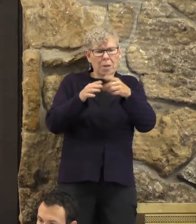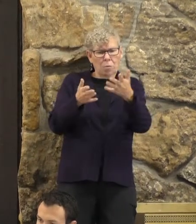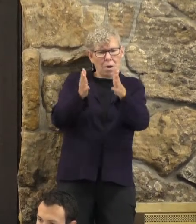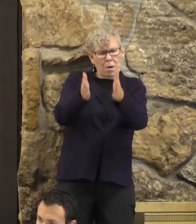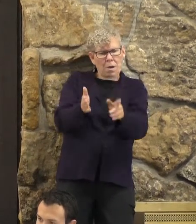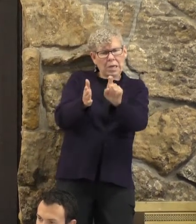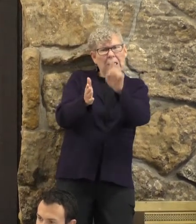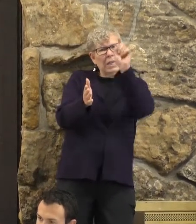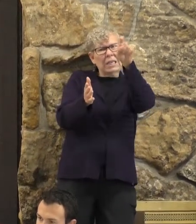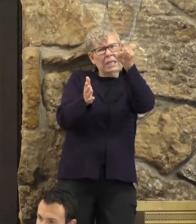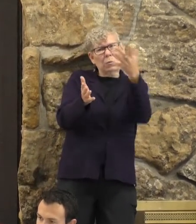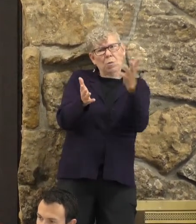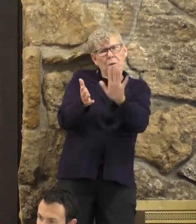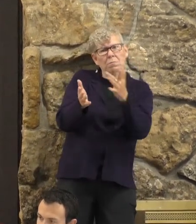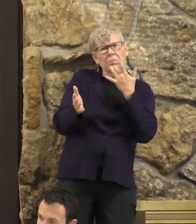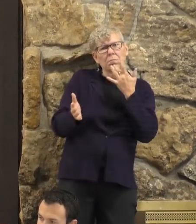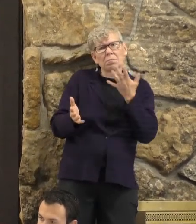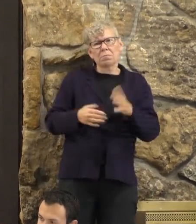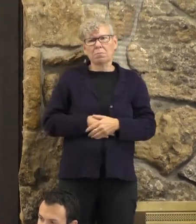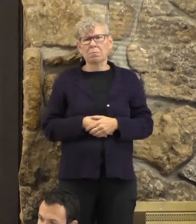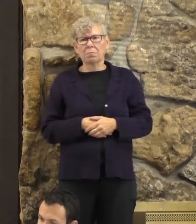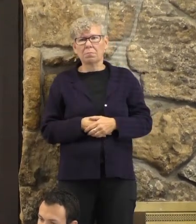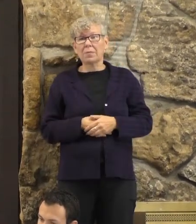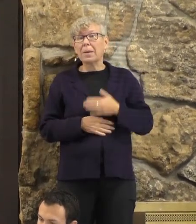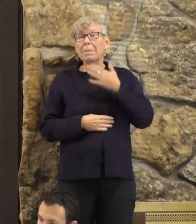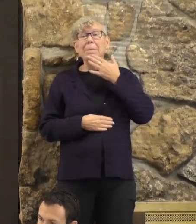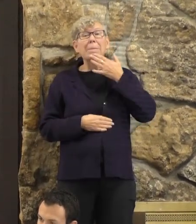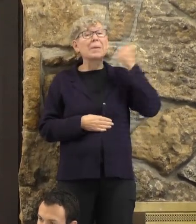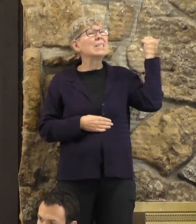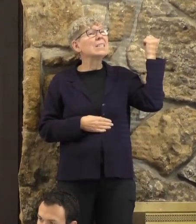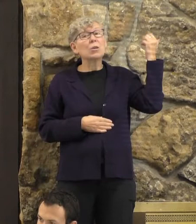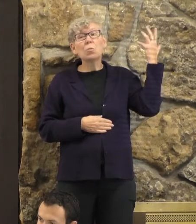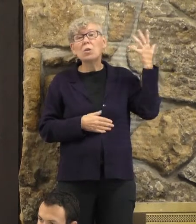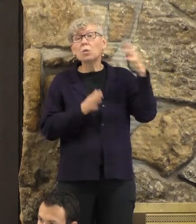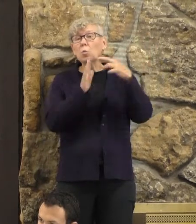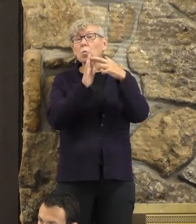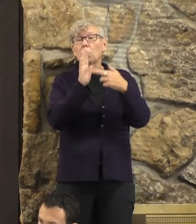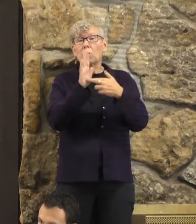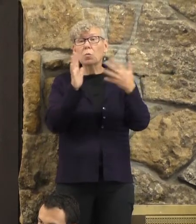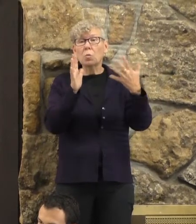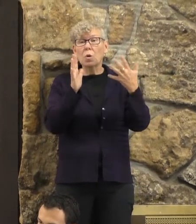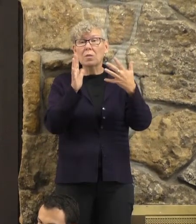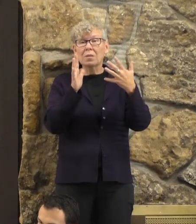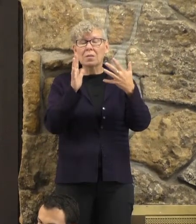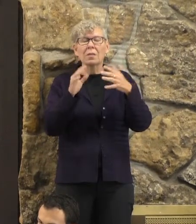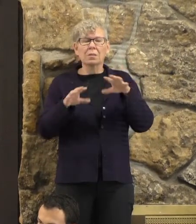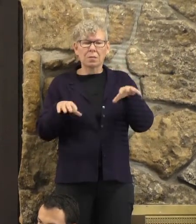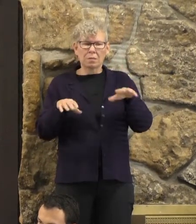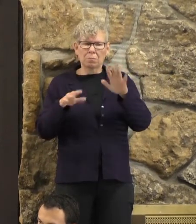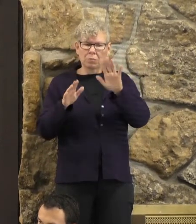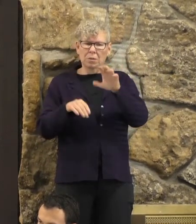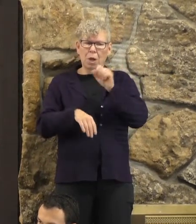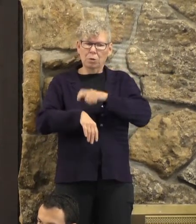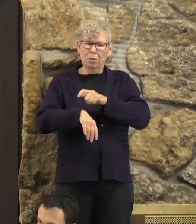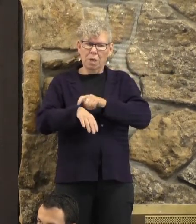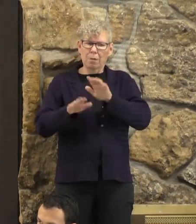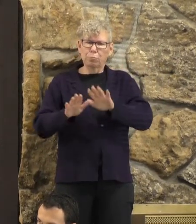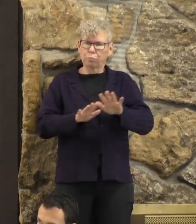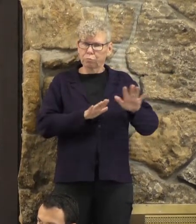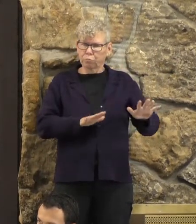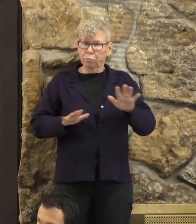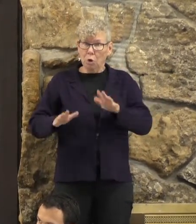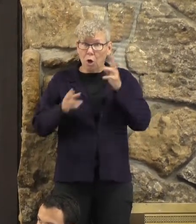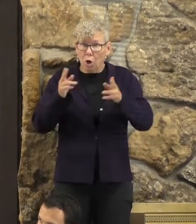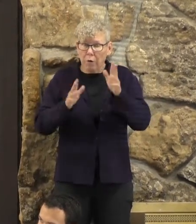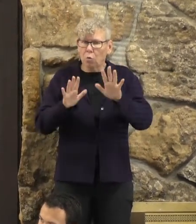rule of thumb is to take our time. Writing notes back and forth can take quite a while, but it works, it